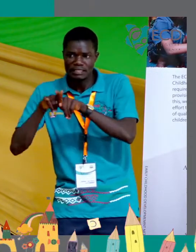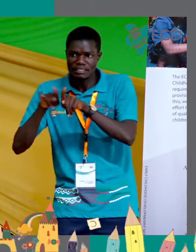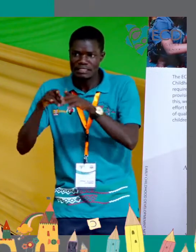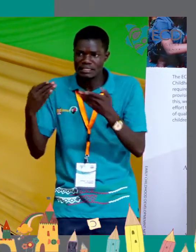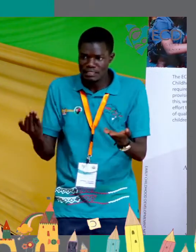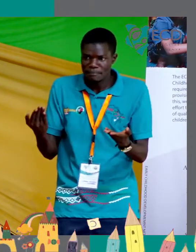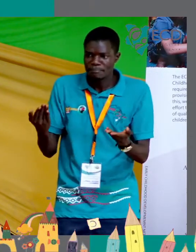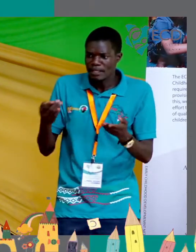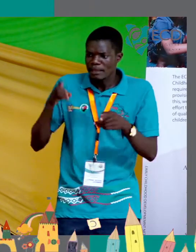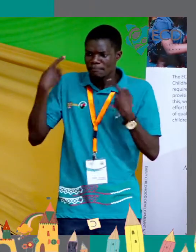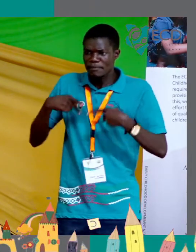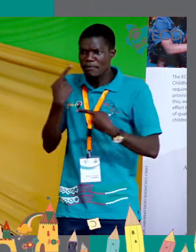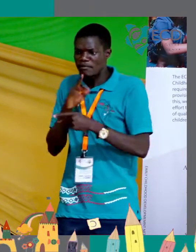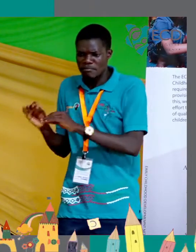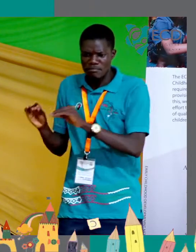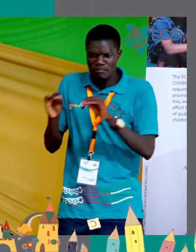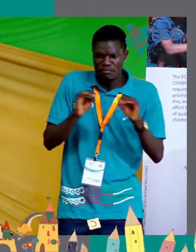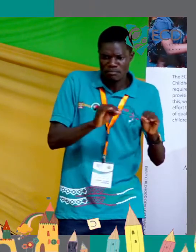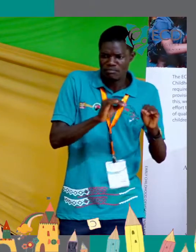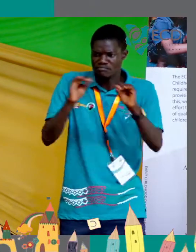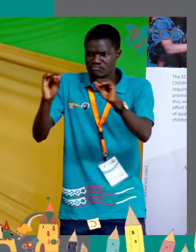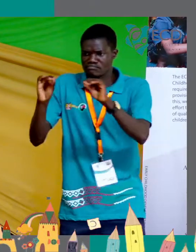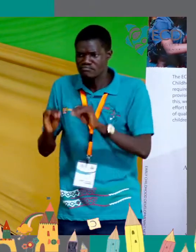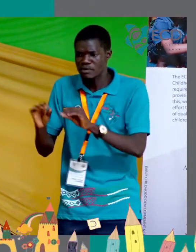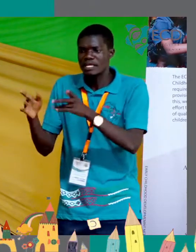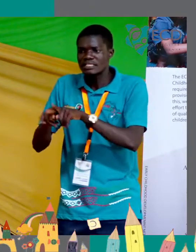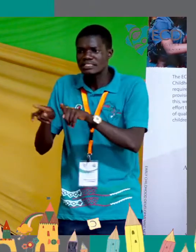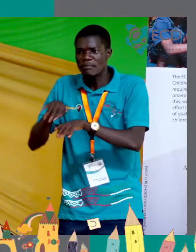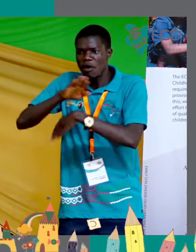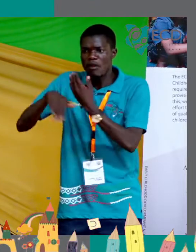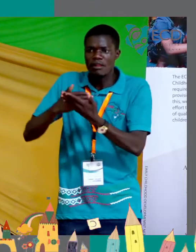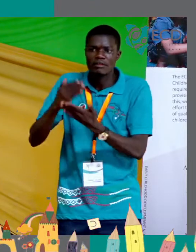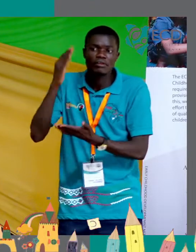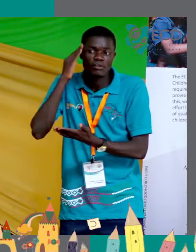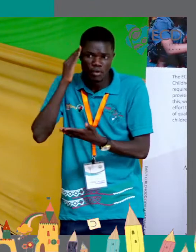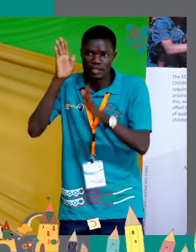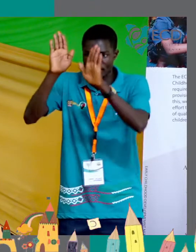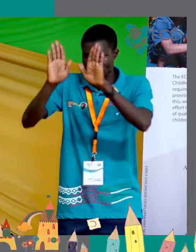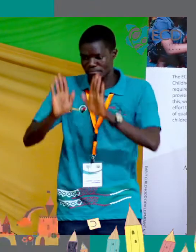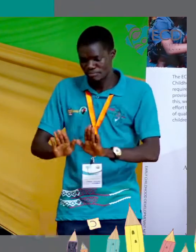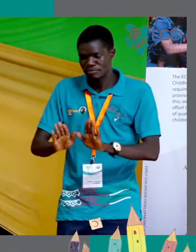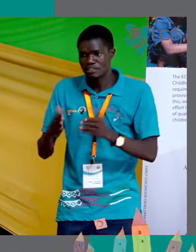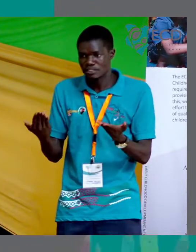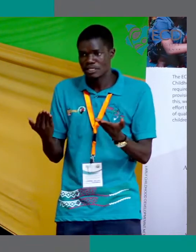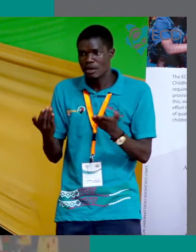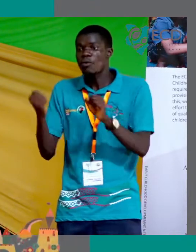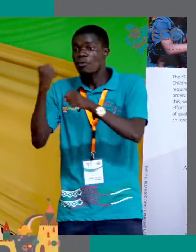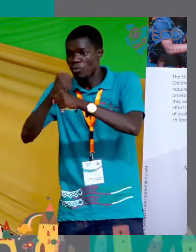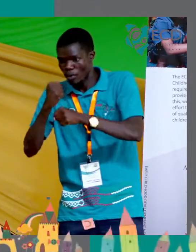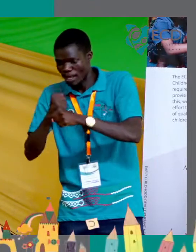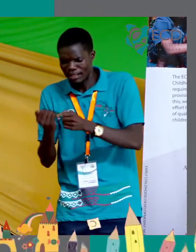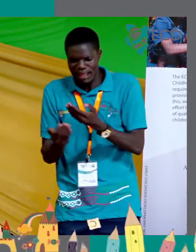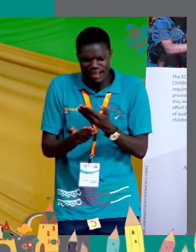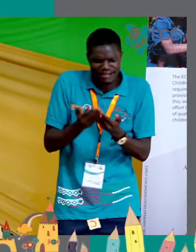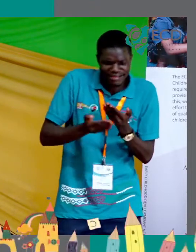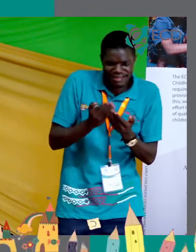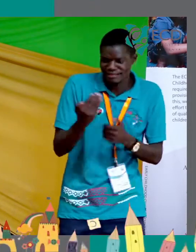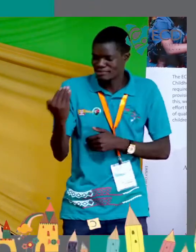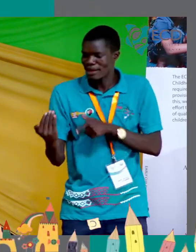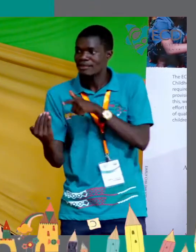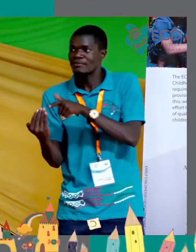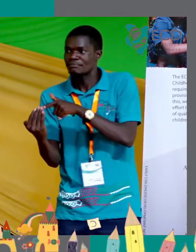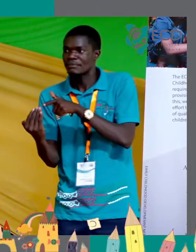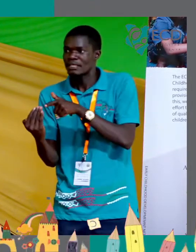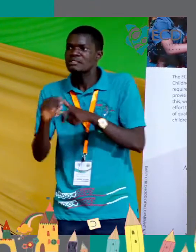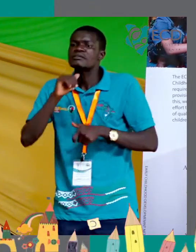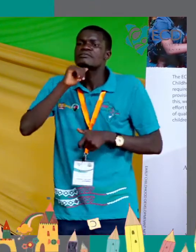people migrating, and we all know the important role of a caregiver. If a caregiver to a child